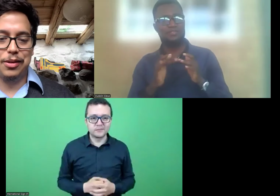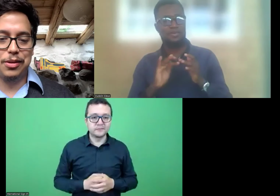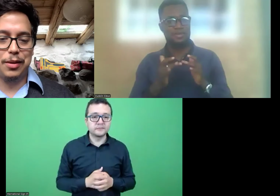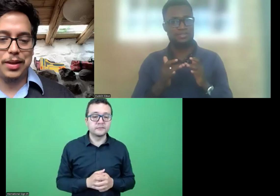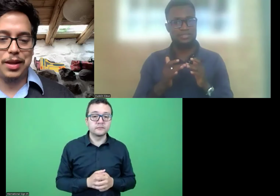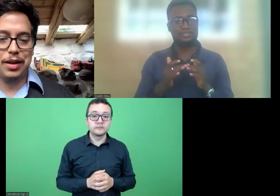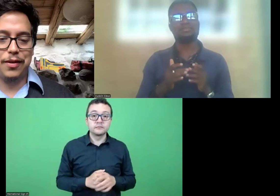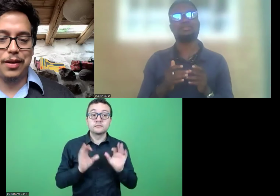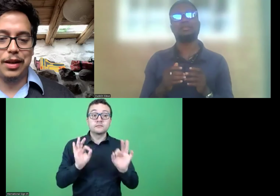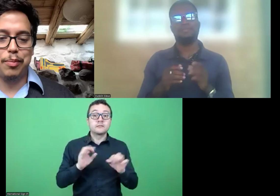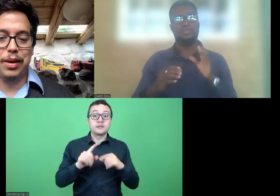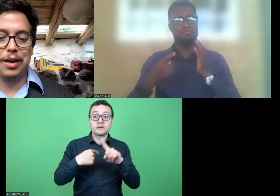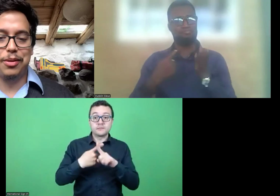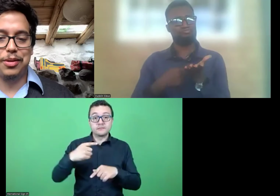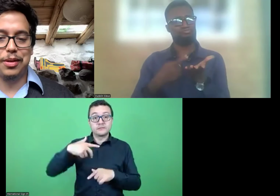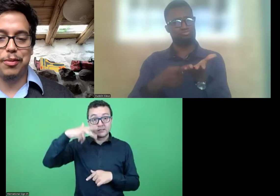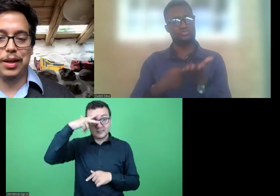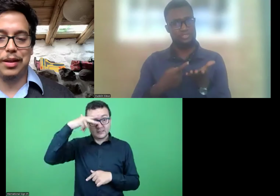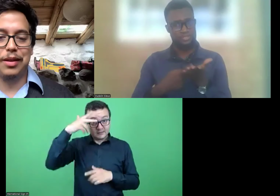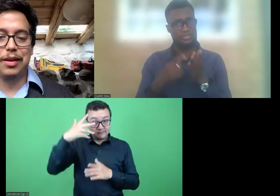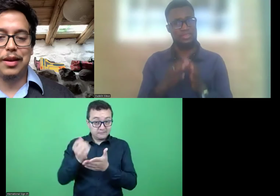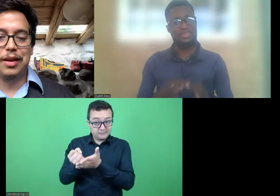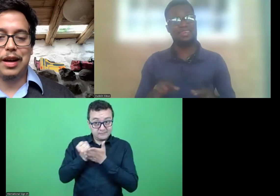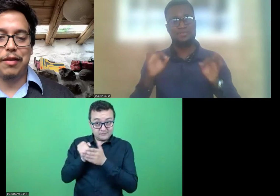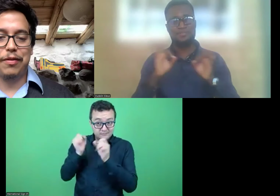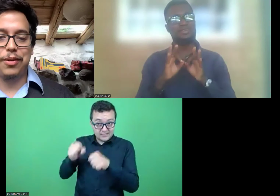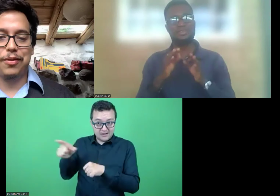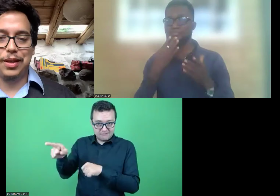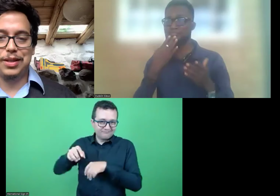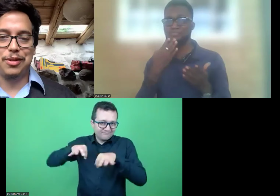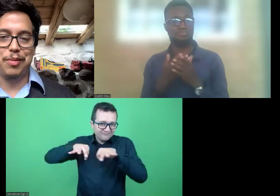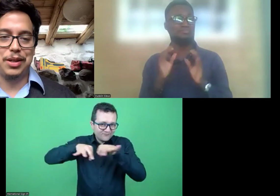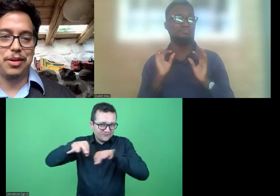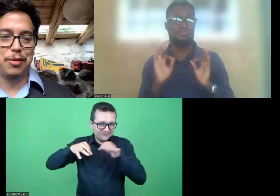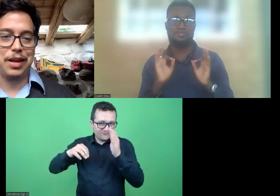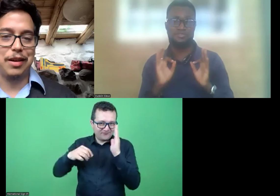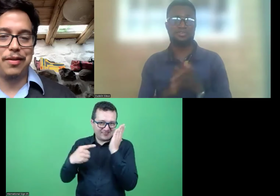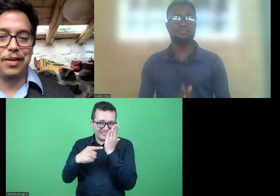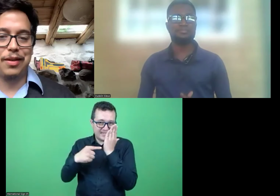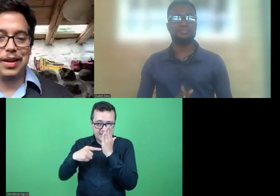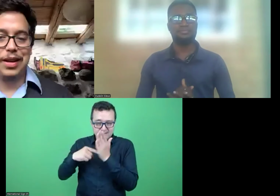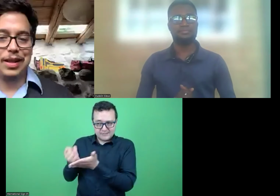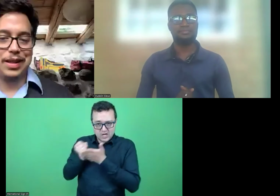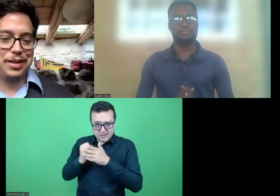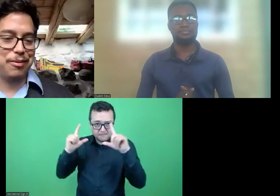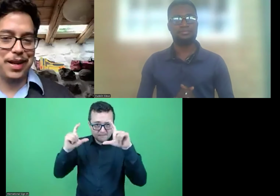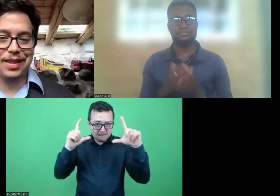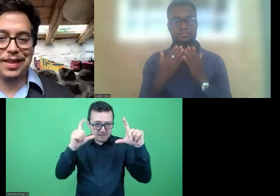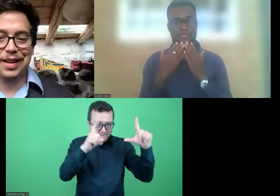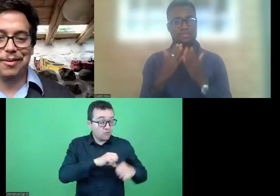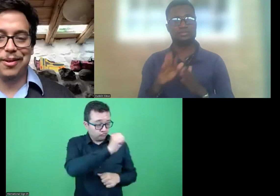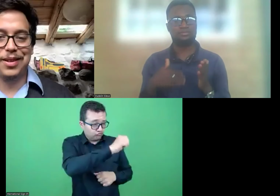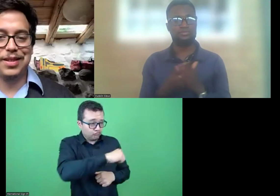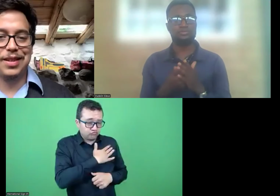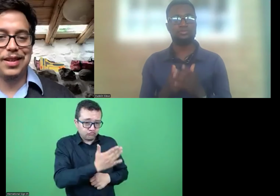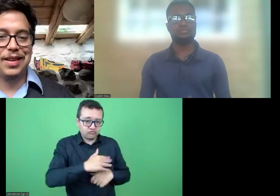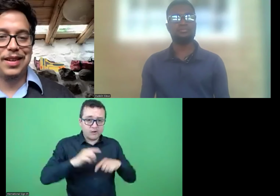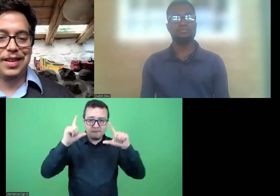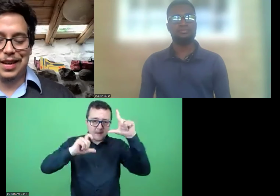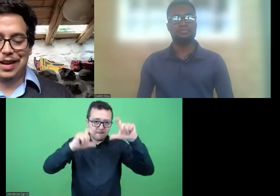And also, Sebastian, if you can help me out so that we can have a few of these to make sure that we have at least one that